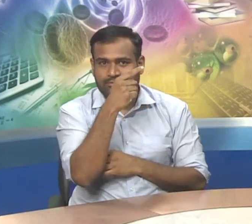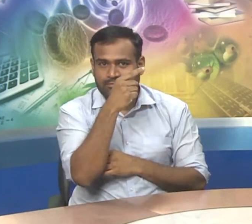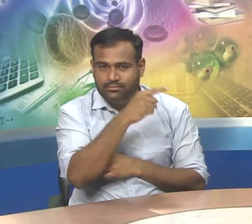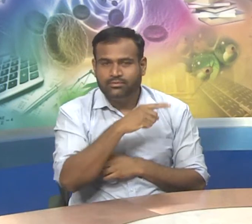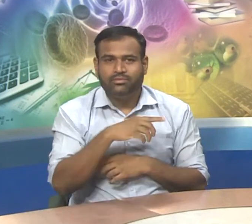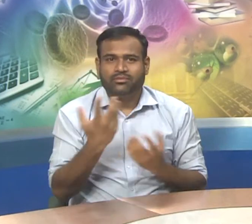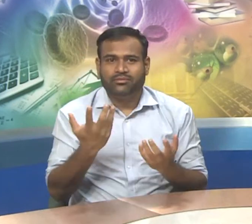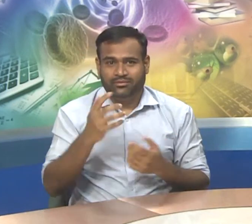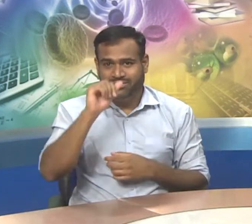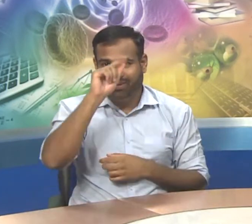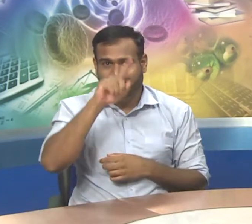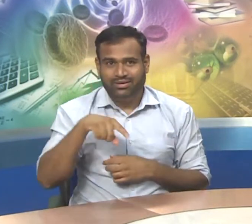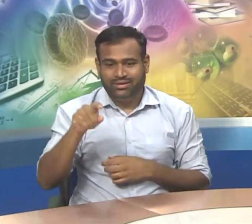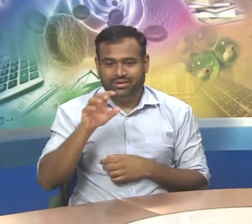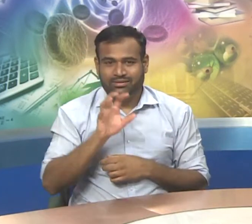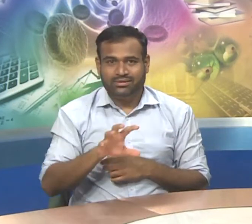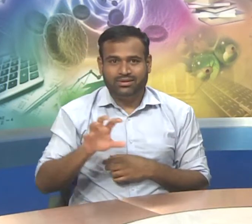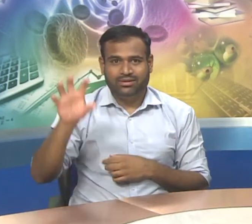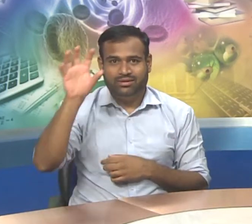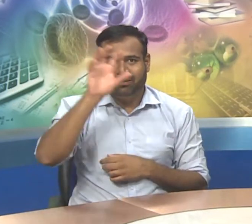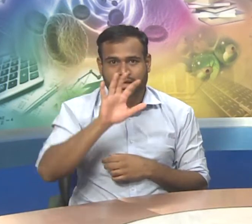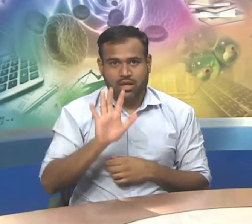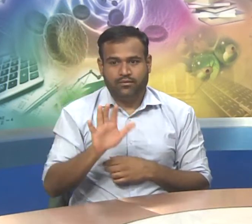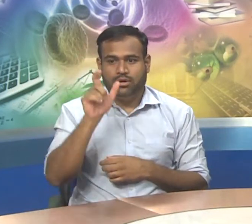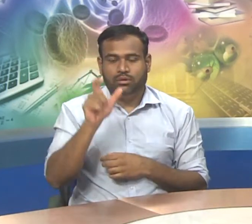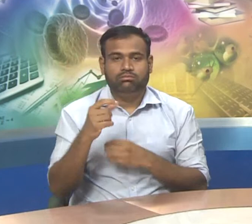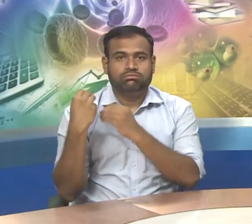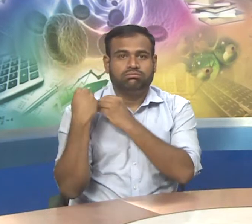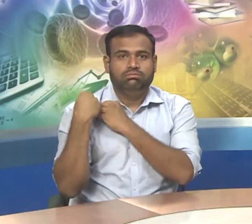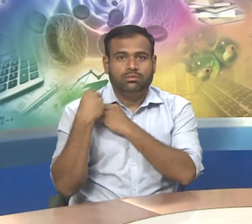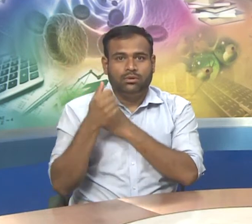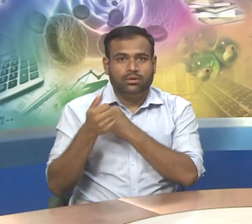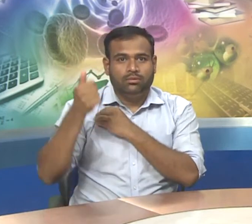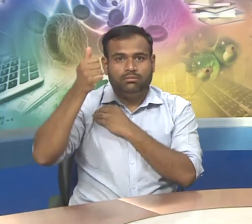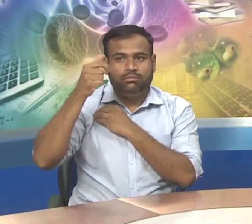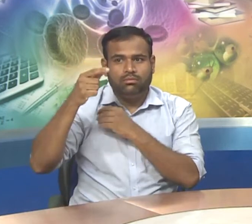lesson. It is Executive in the States.